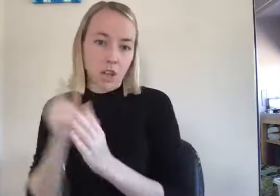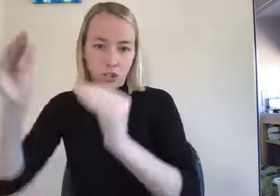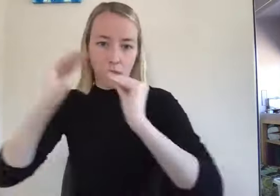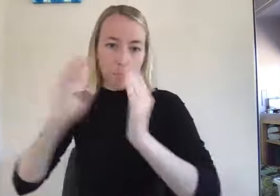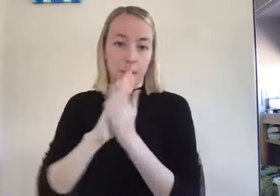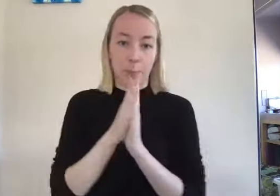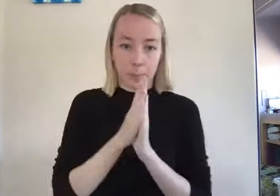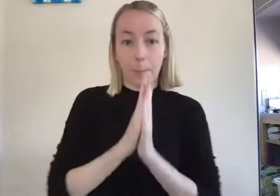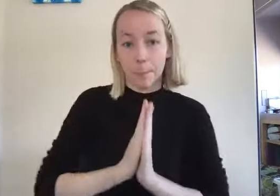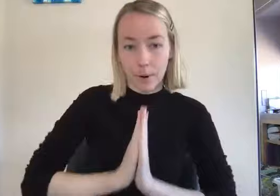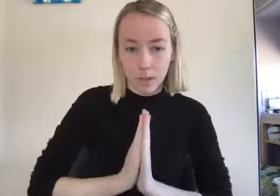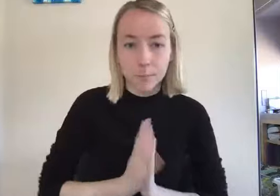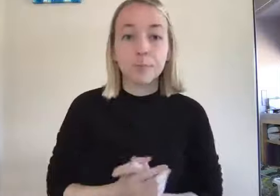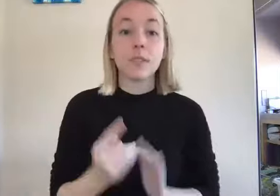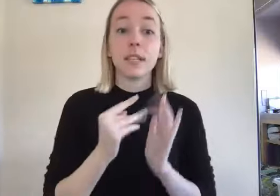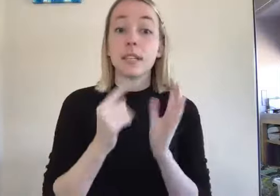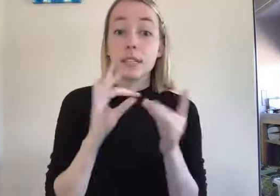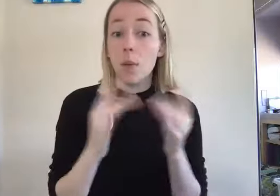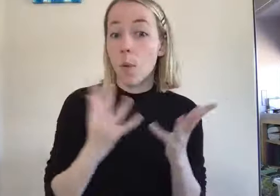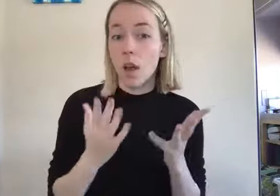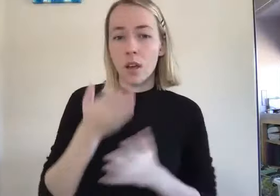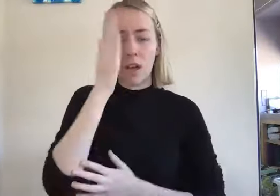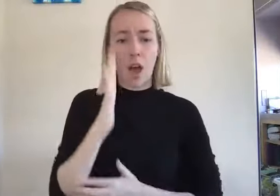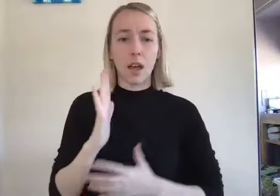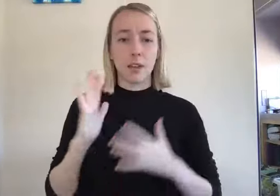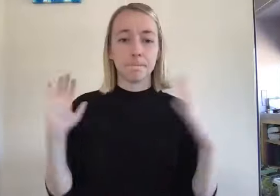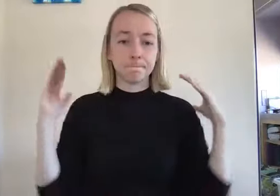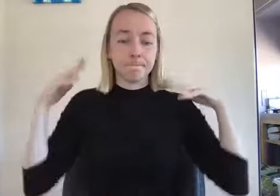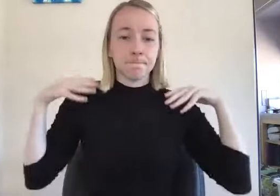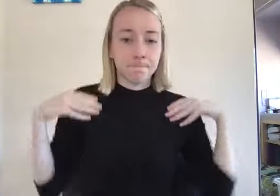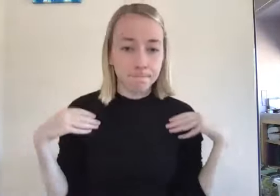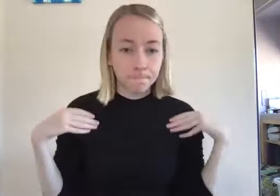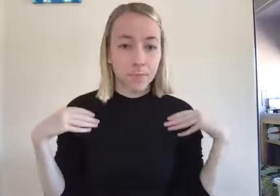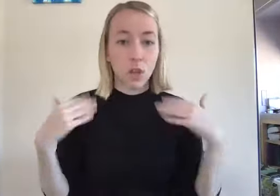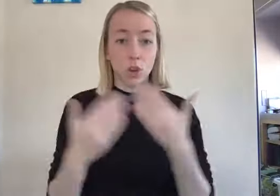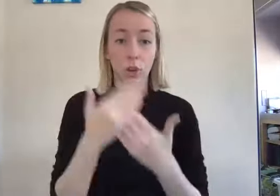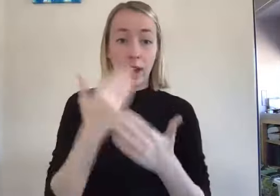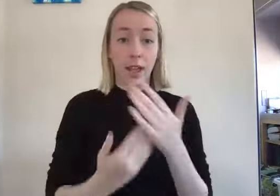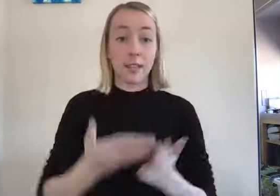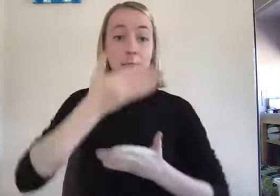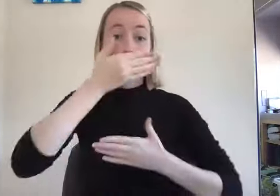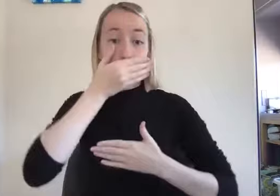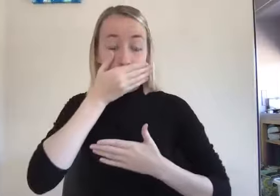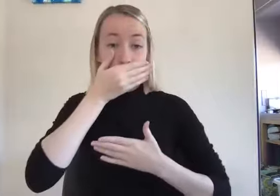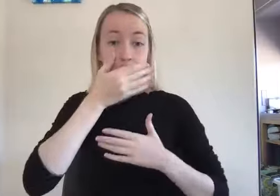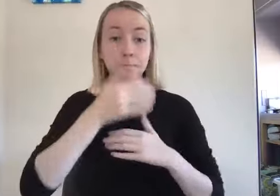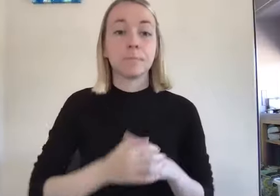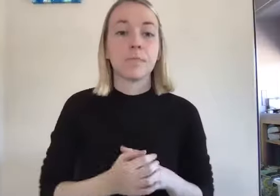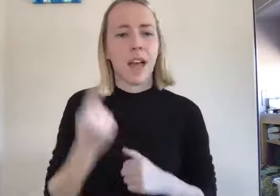mother-in-law. But what she said, God, put your arms around my shoulders and your hands upon my mouth.